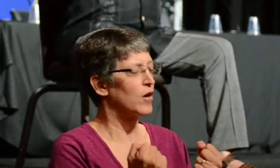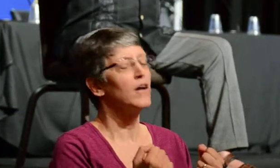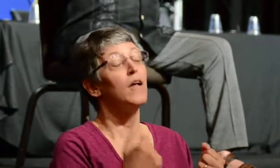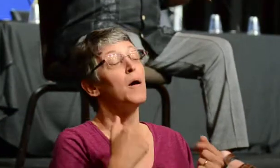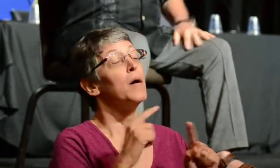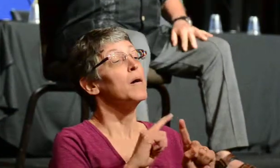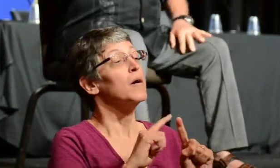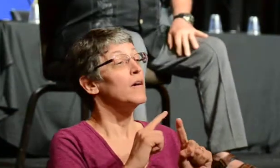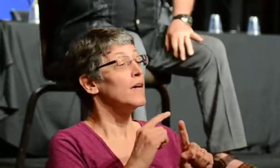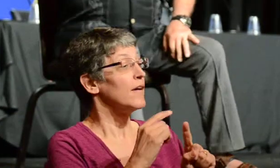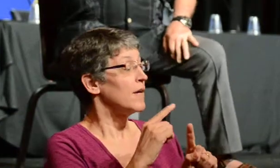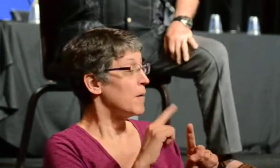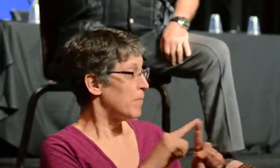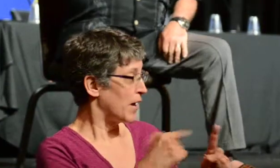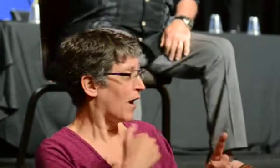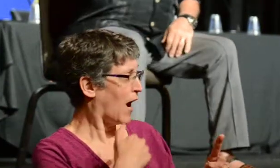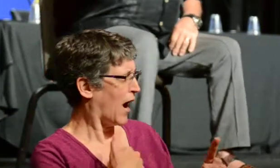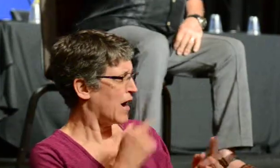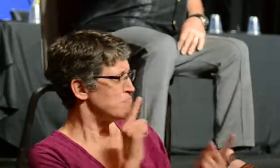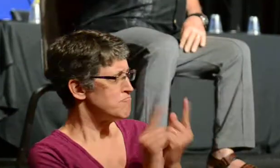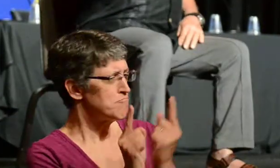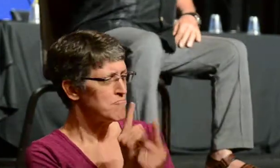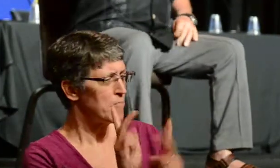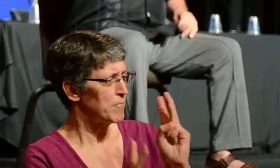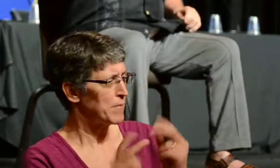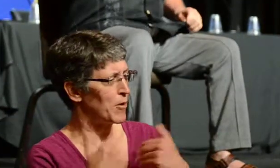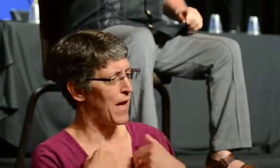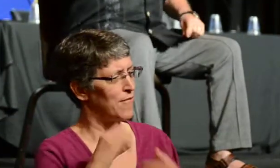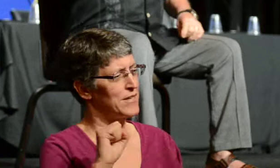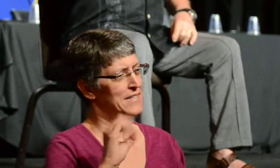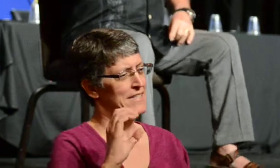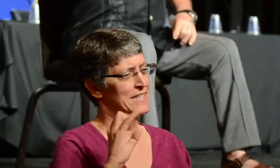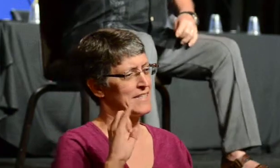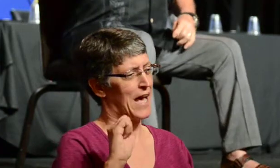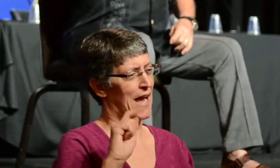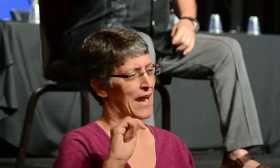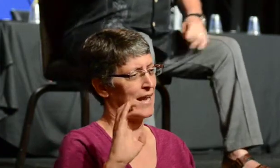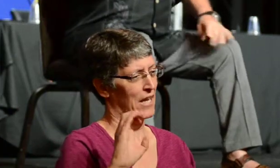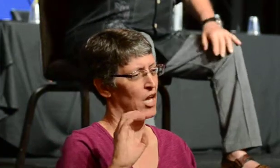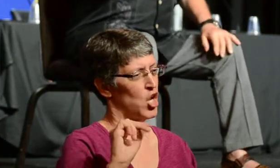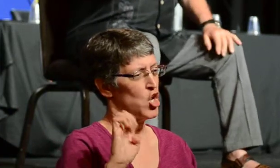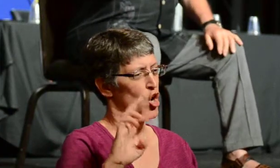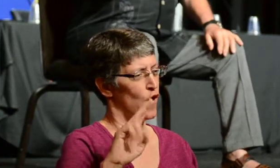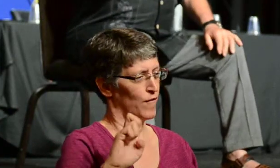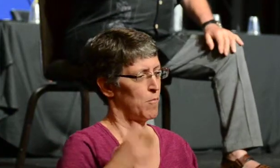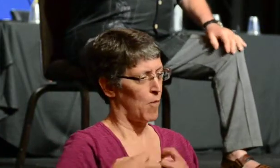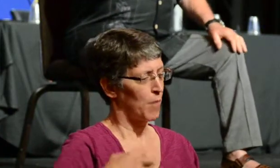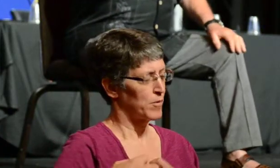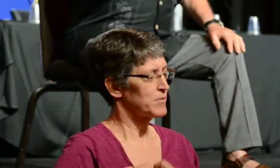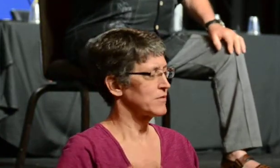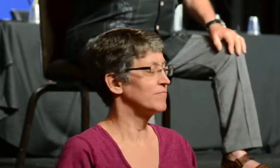Oh, I've got that too. Everybody, well, I think a psychiatrist said,